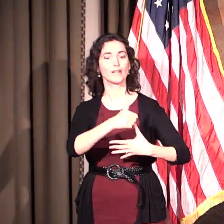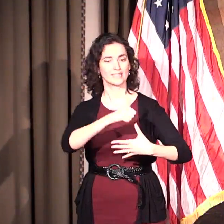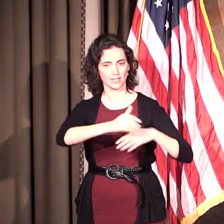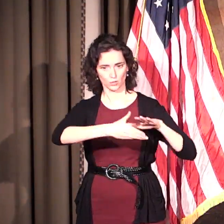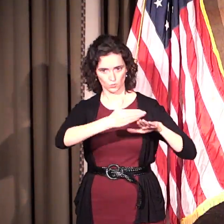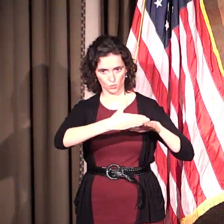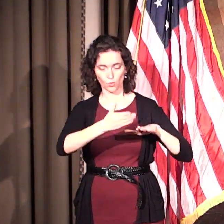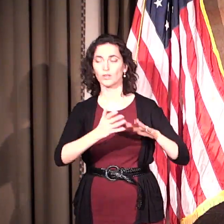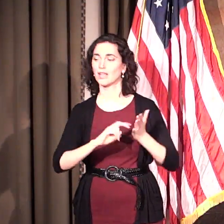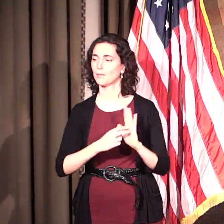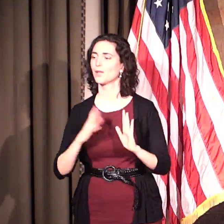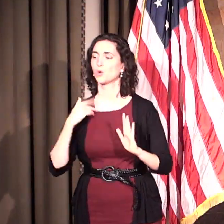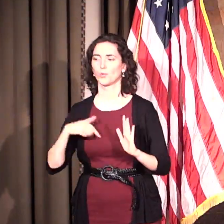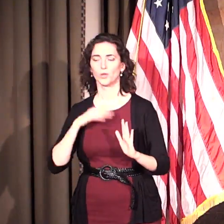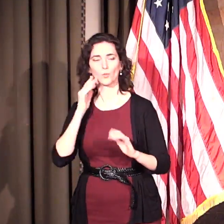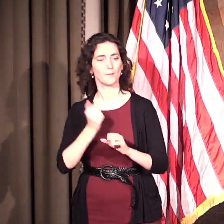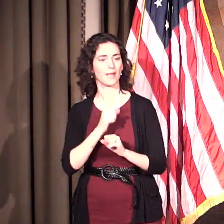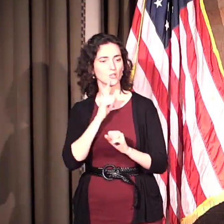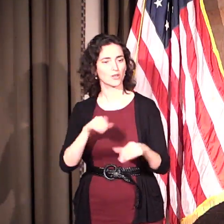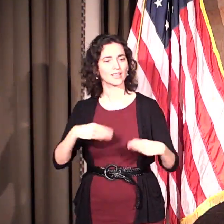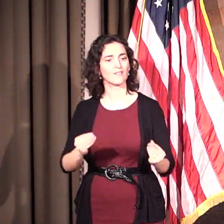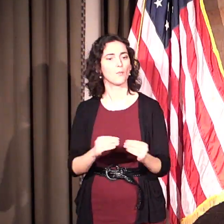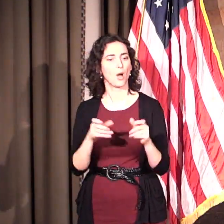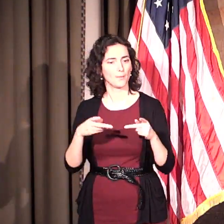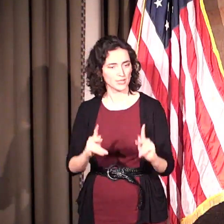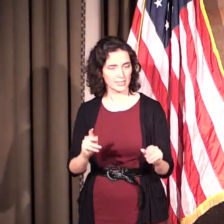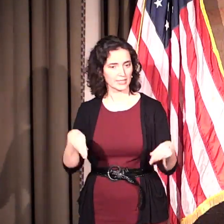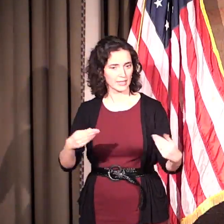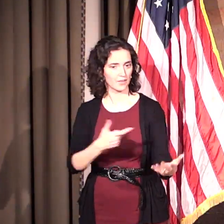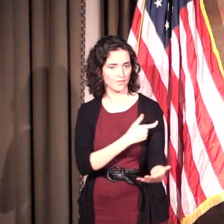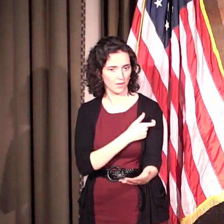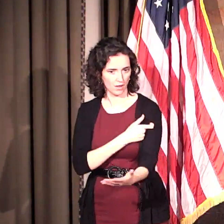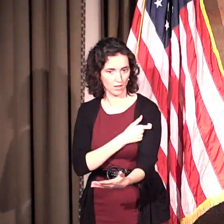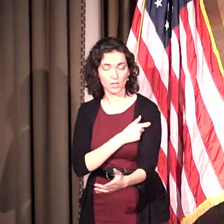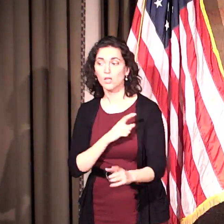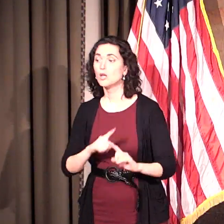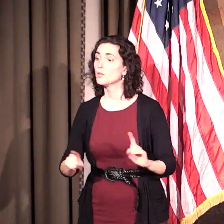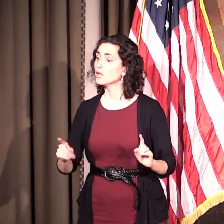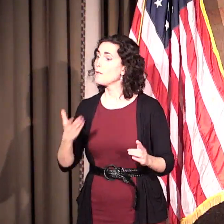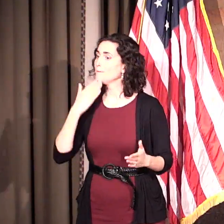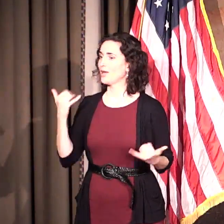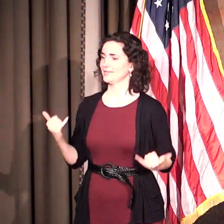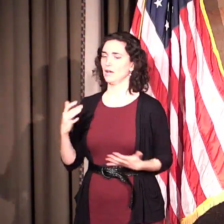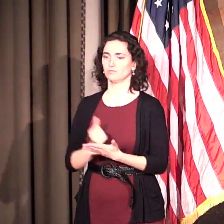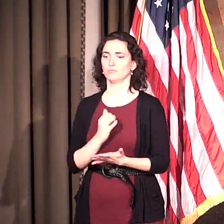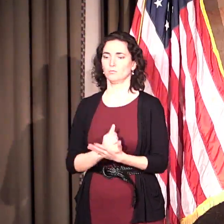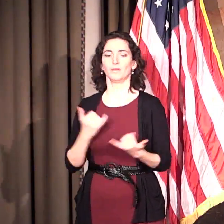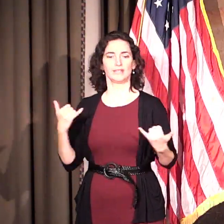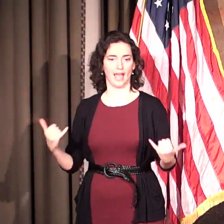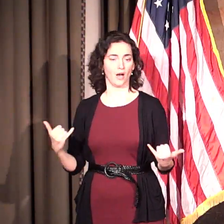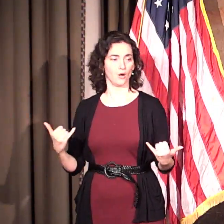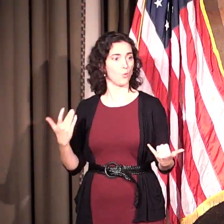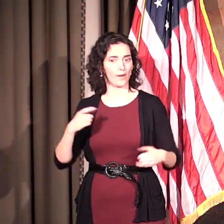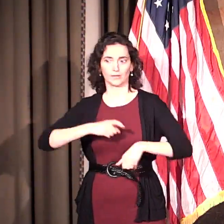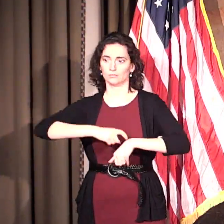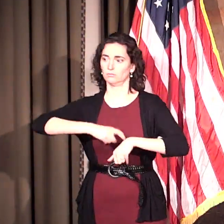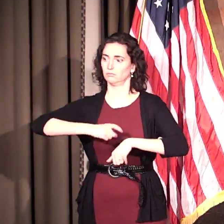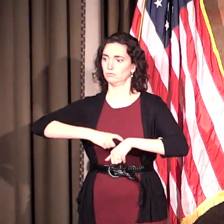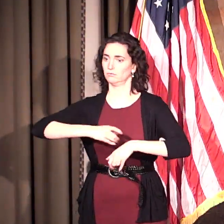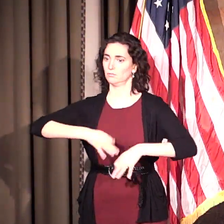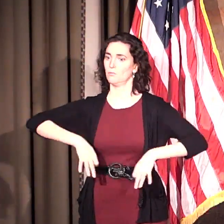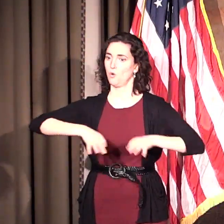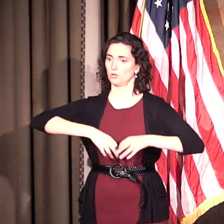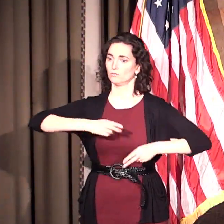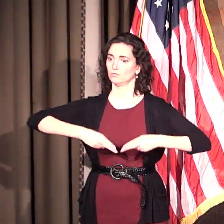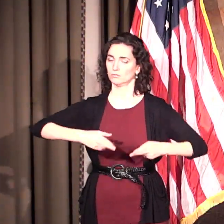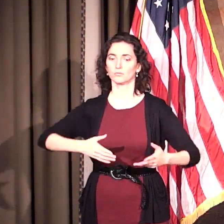they have opportunities to get the vaccine. But we do encourage you to get it now, but because time is of the essence,